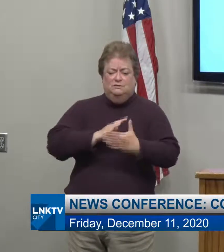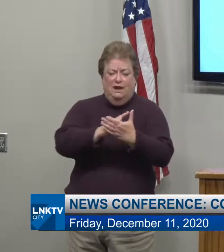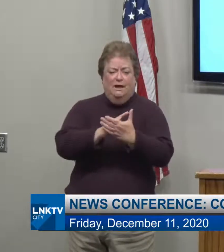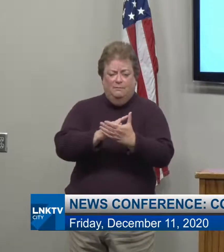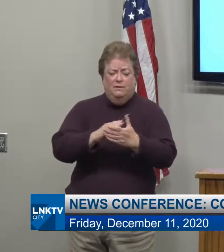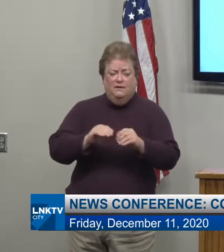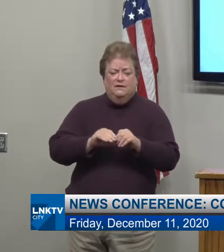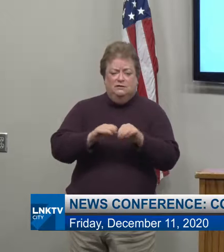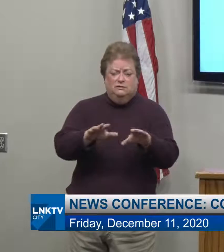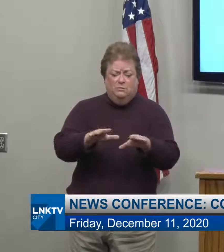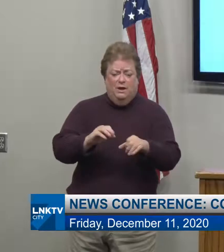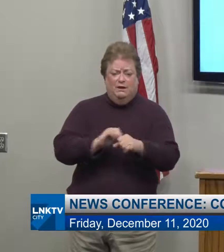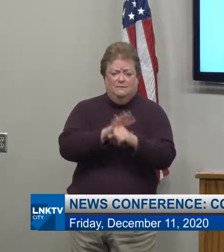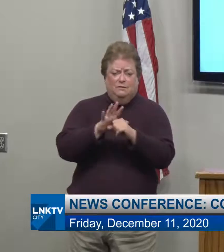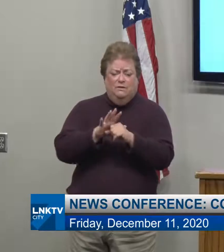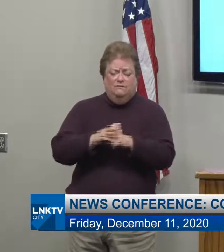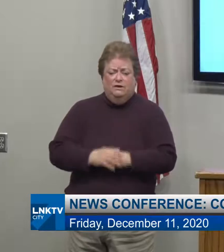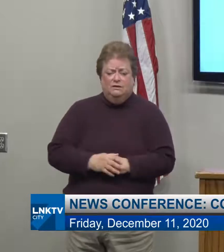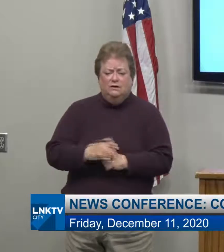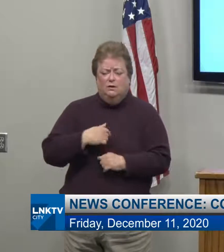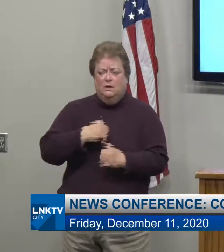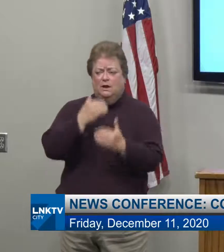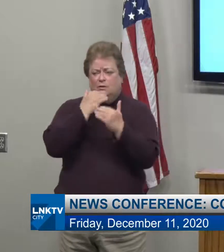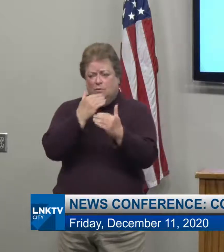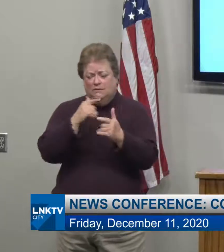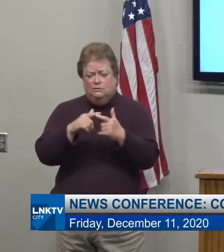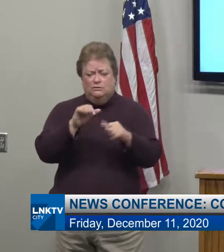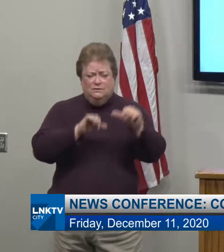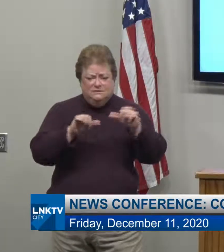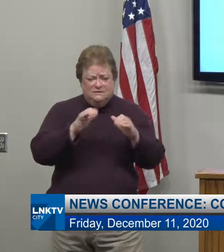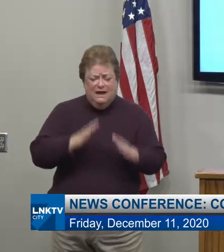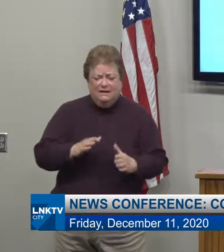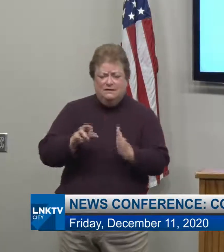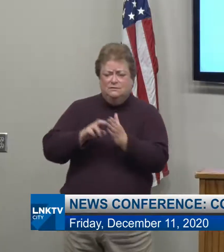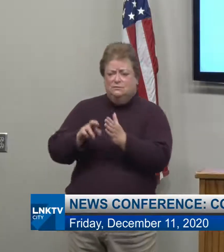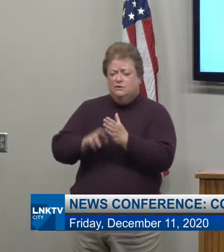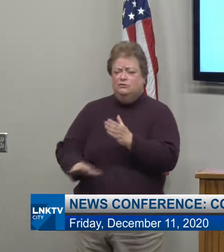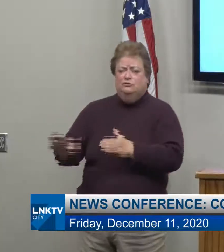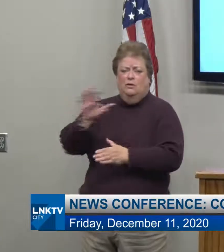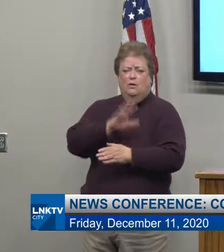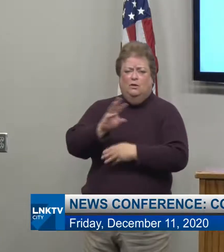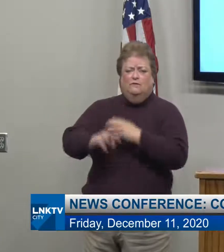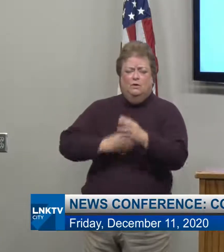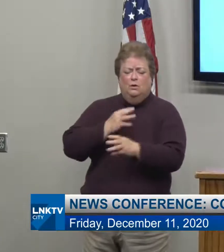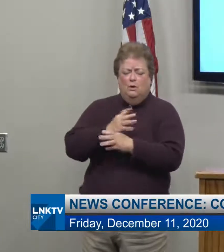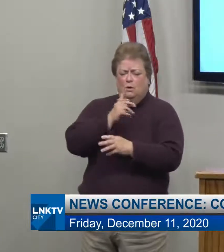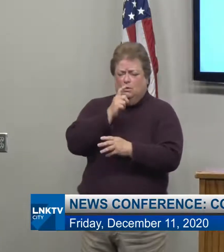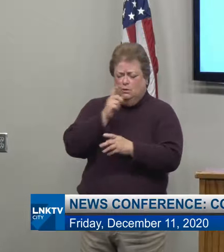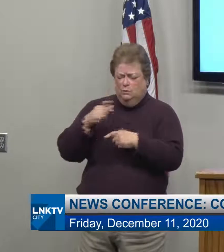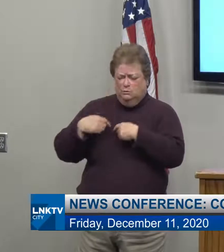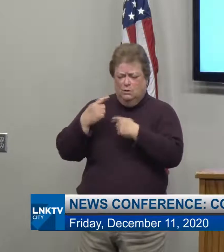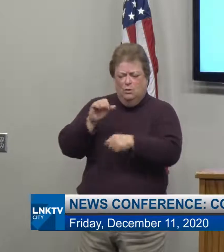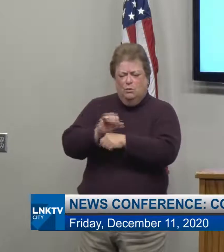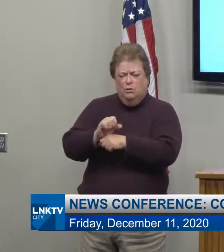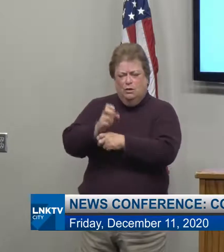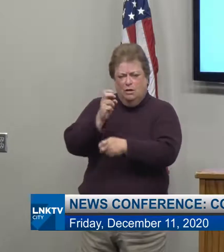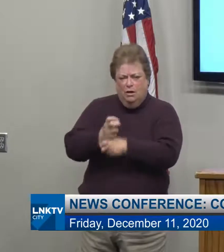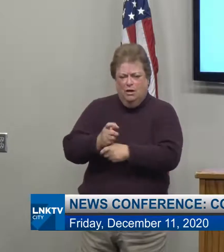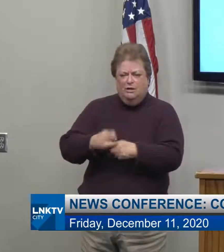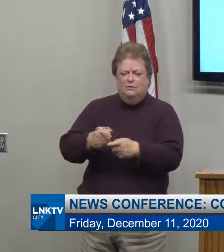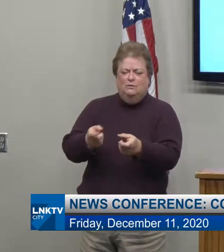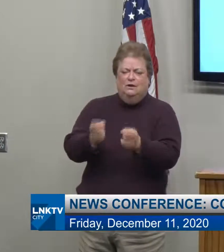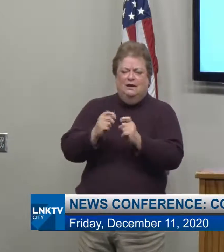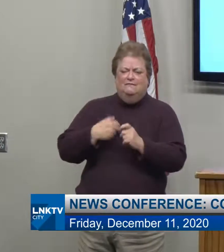and we are grateful to the scientists and researchers around the world who have worked so hard to bring a safe and